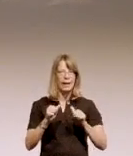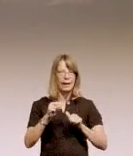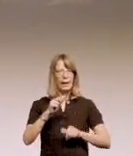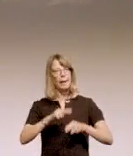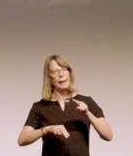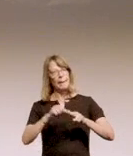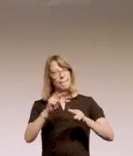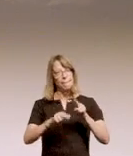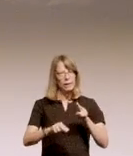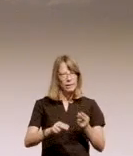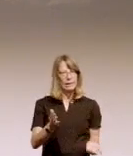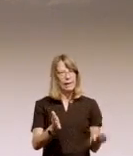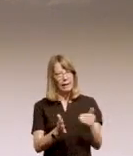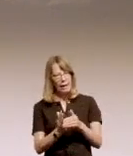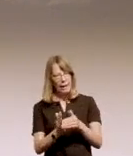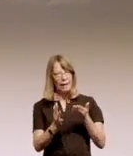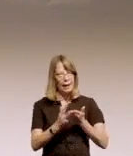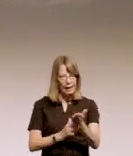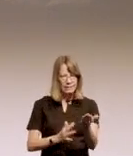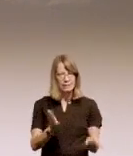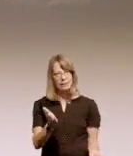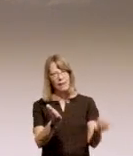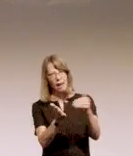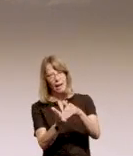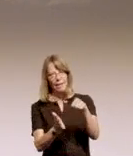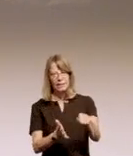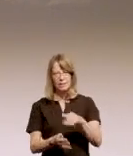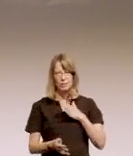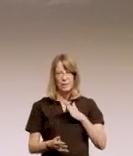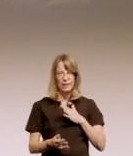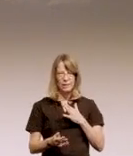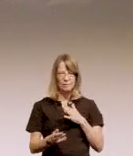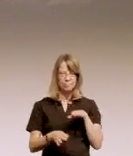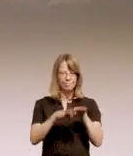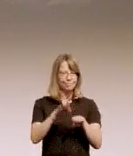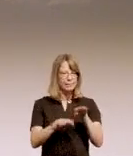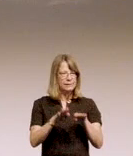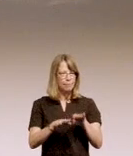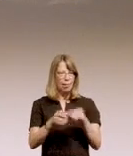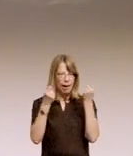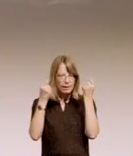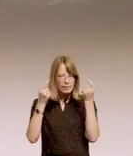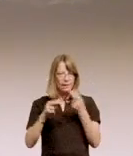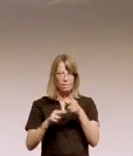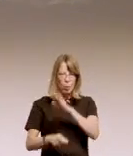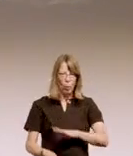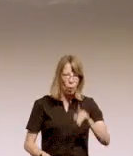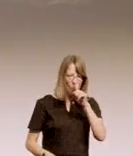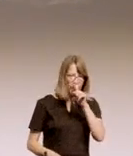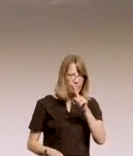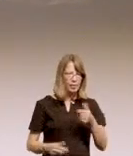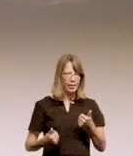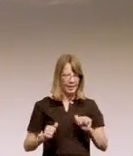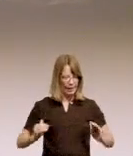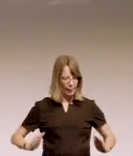okay, well now we need to add the layers of accessibility now that we've got this common understanding. And only when I get to the top of the cake and put that chocolate